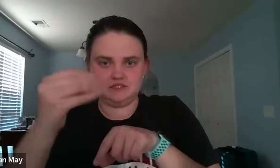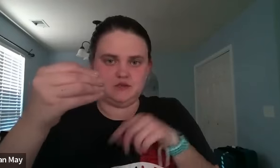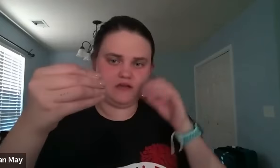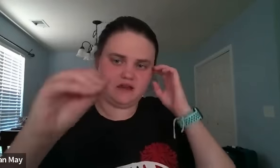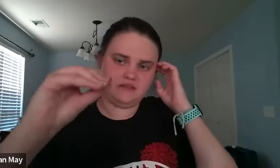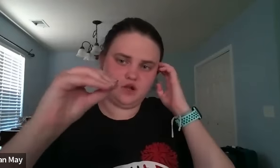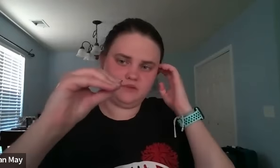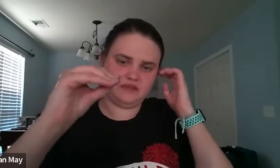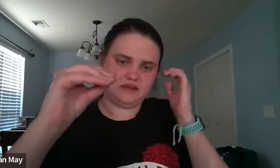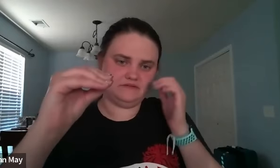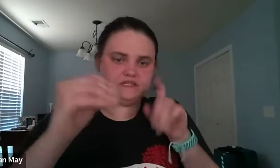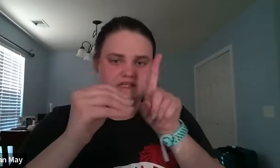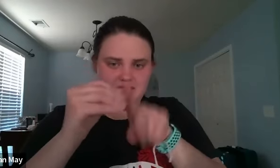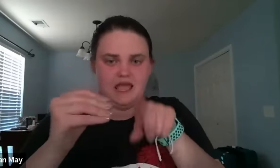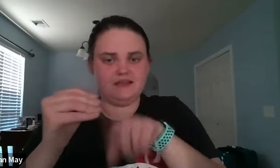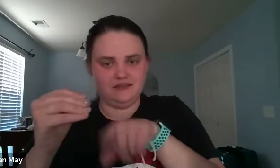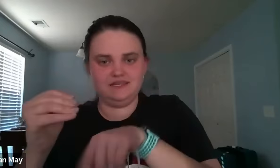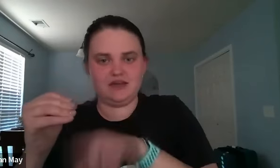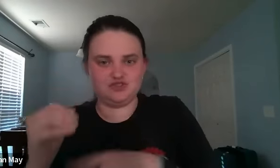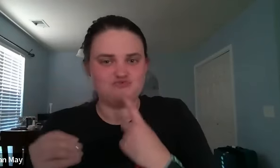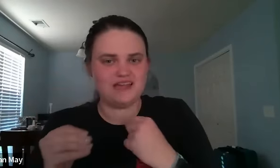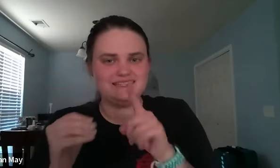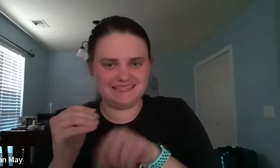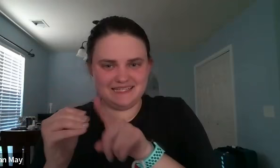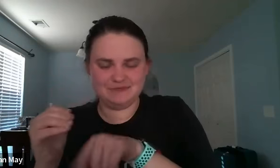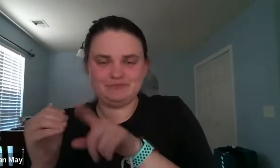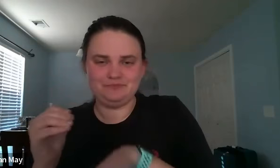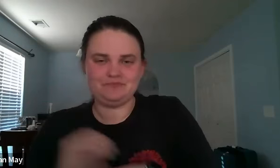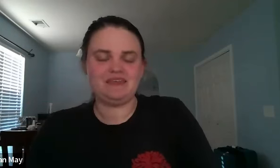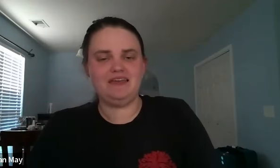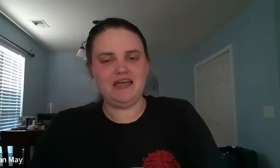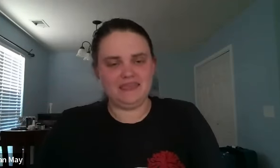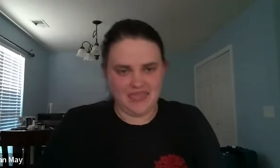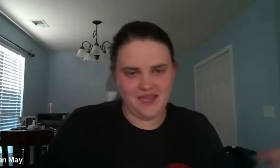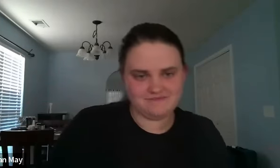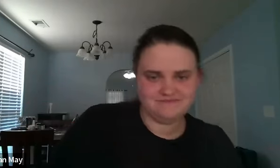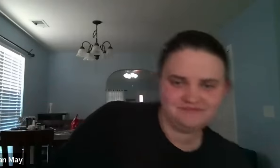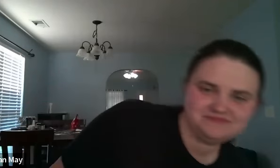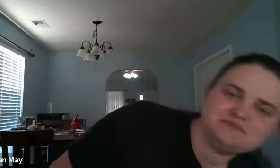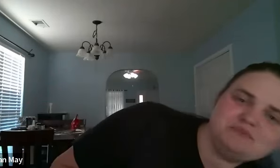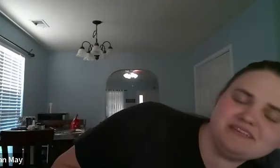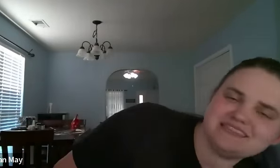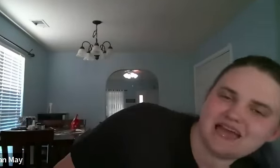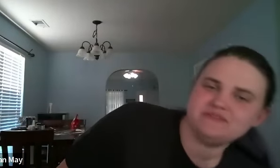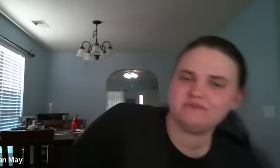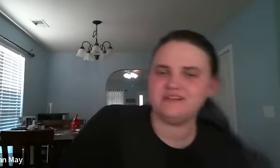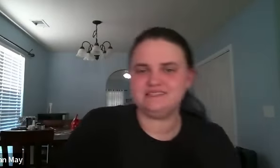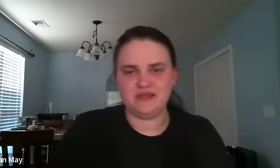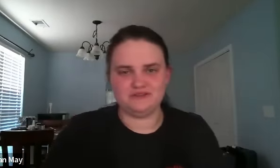you have kind of like an open, like kind of fist, and then yeah, cut, yeah, so red slice. Yeah. Some people get sad when they realize tomato doesn't